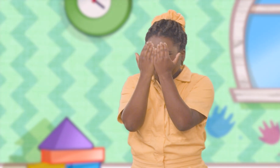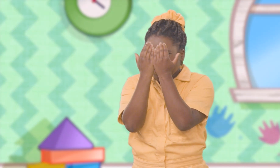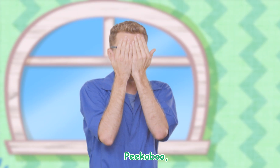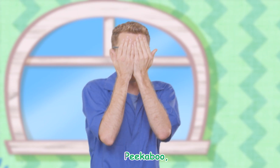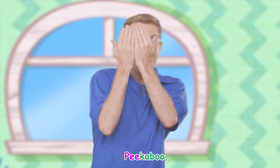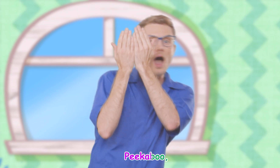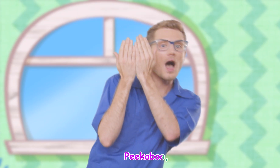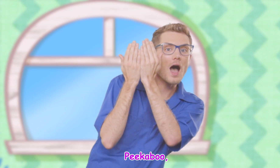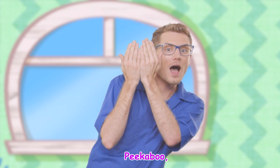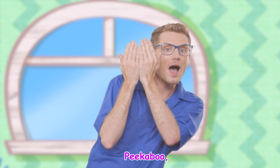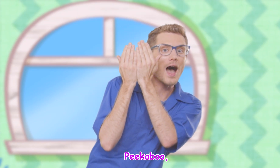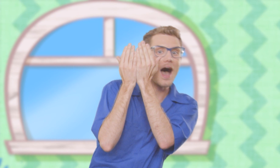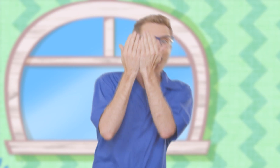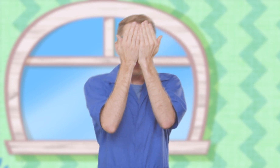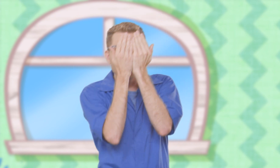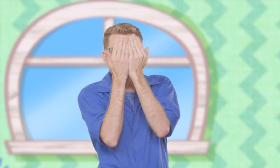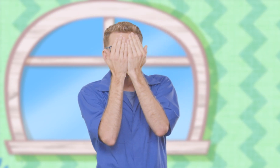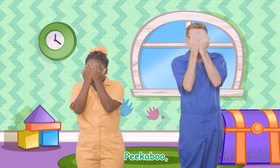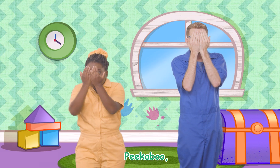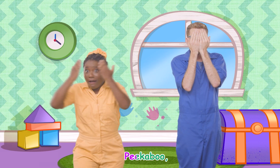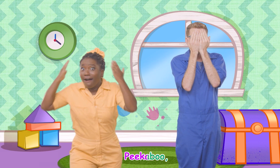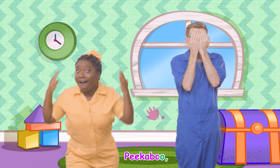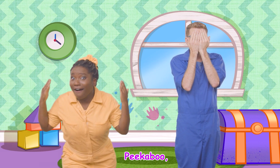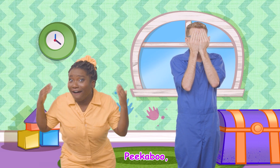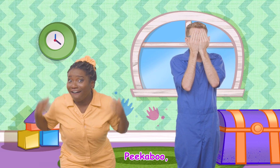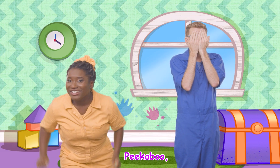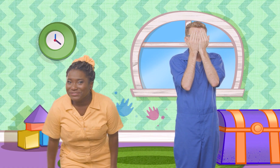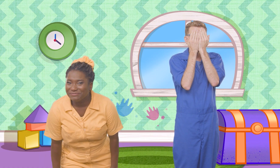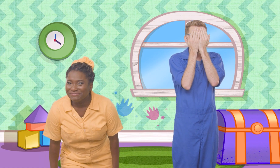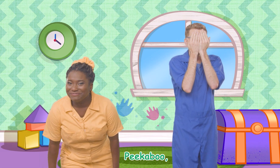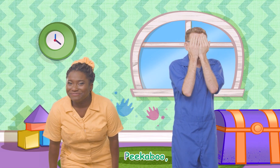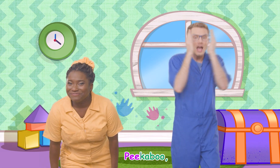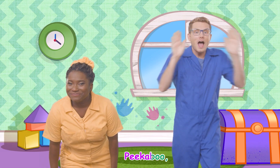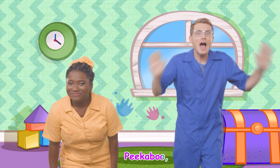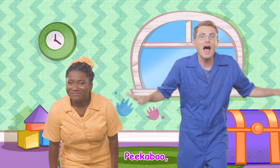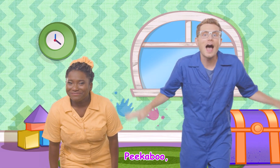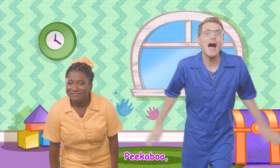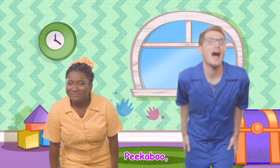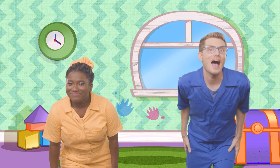Oh, peekaboo. Peekaboo. Peekaboo.